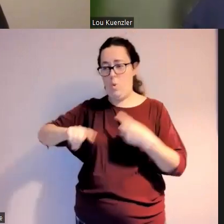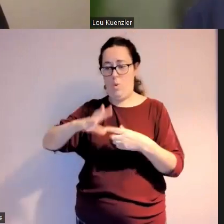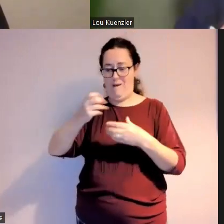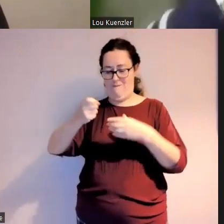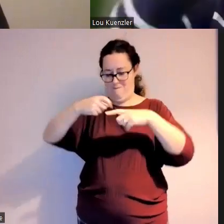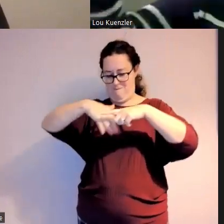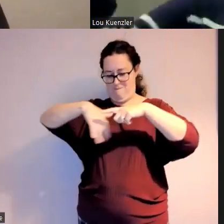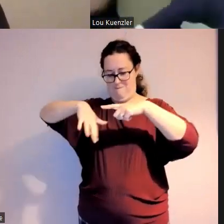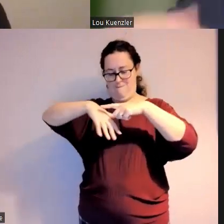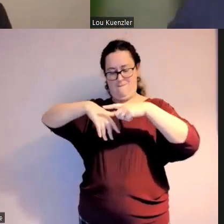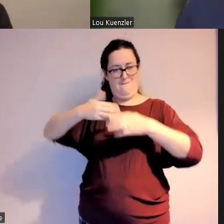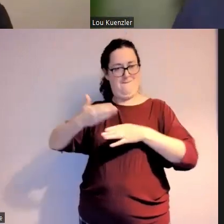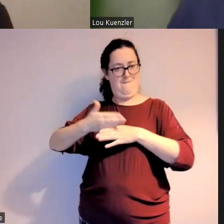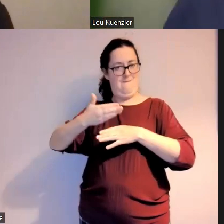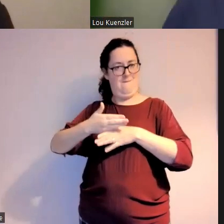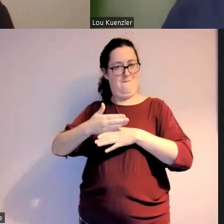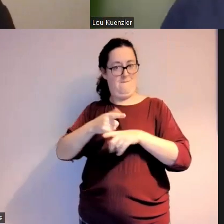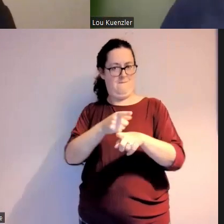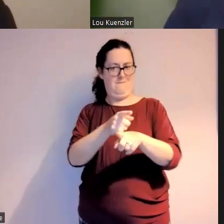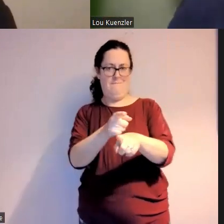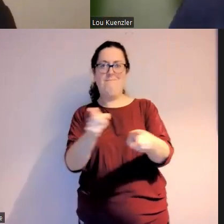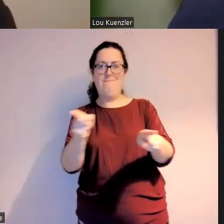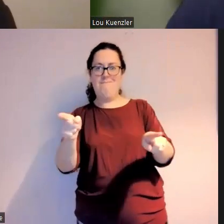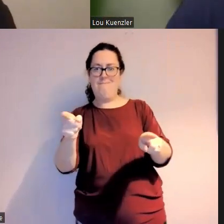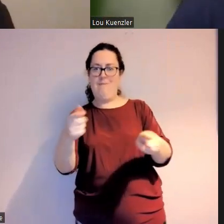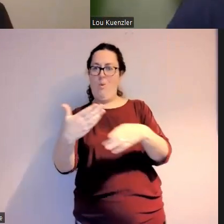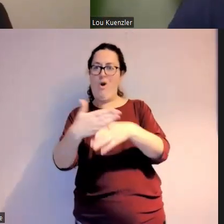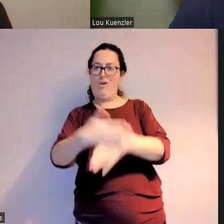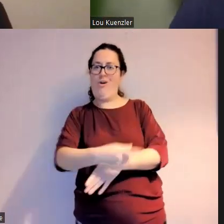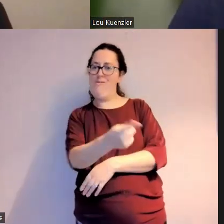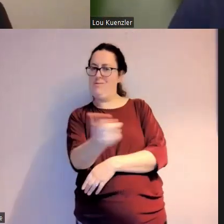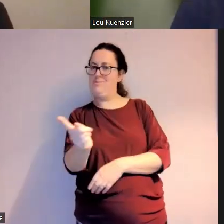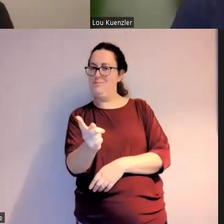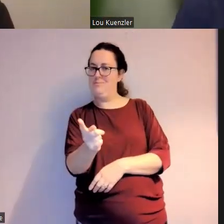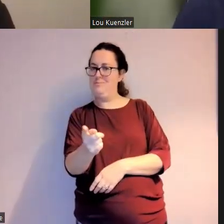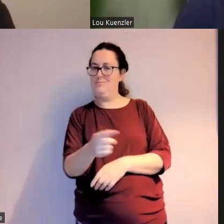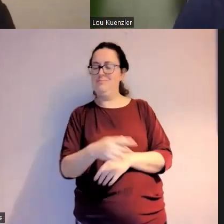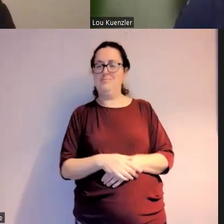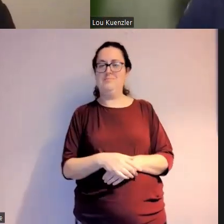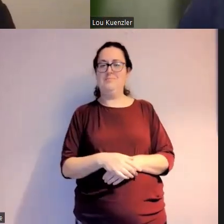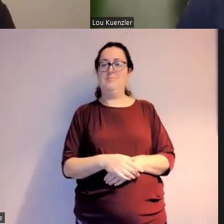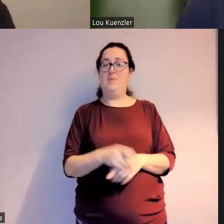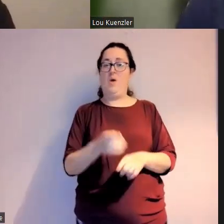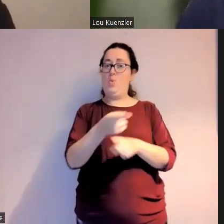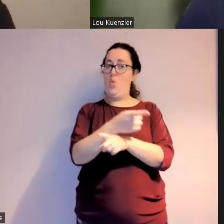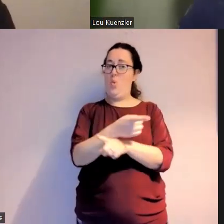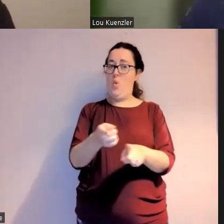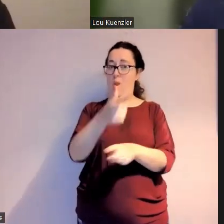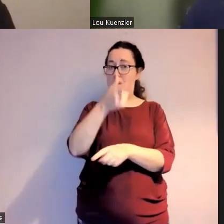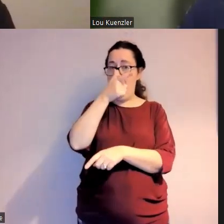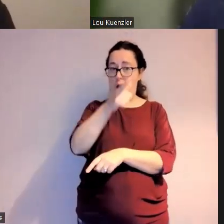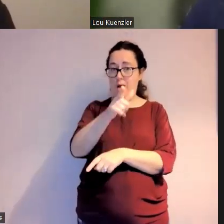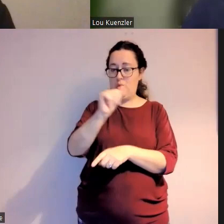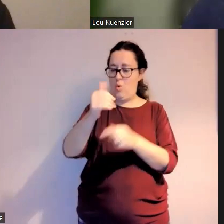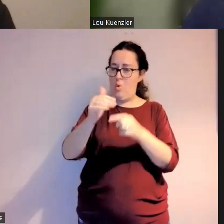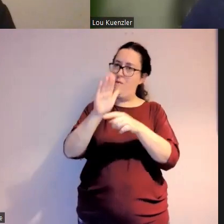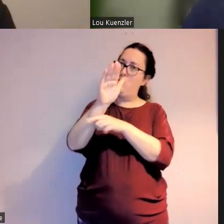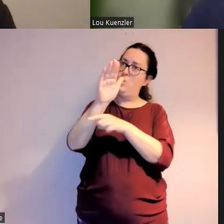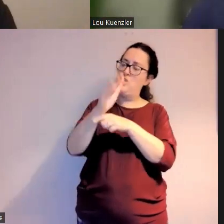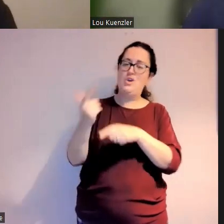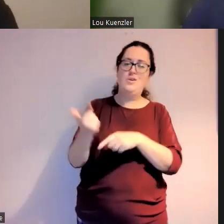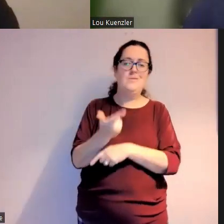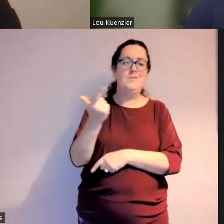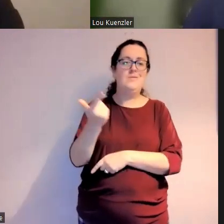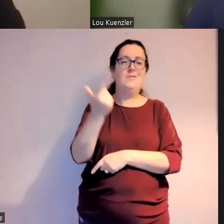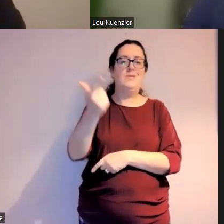this evening, I can tell we've got a lot of hard workers here, and I wish you all luck on your onward journeys.